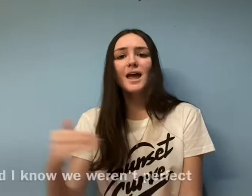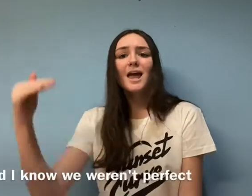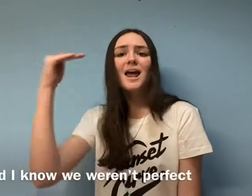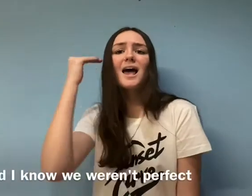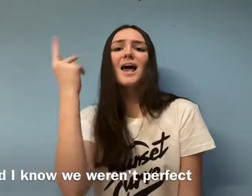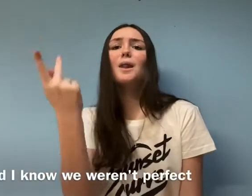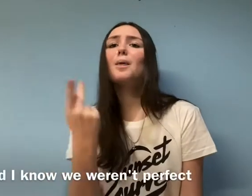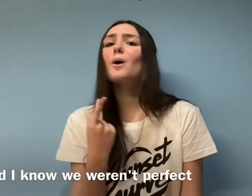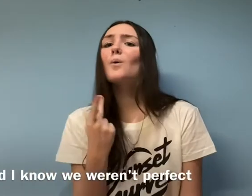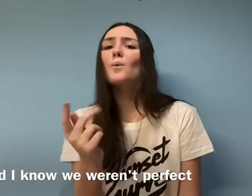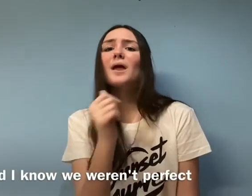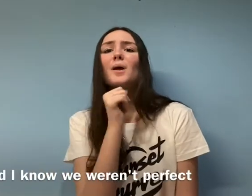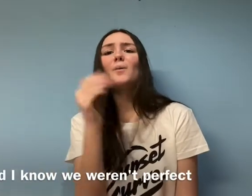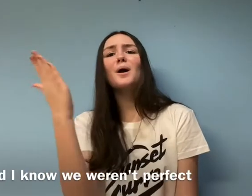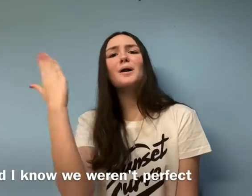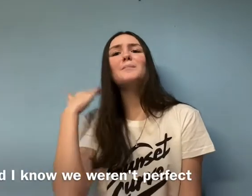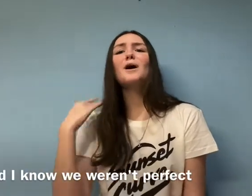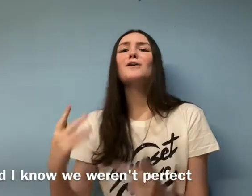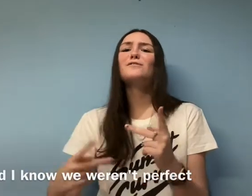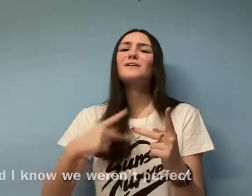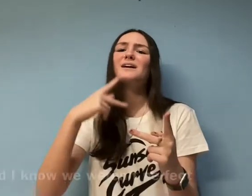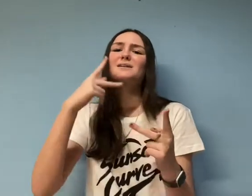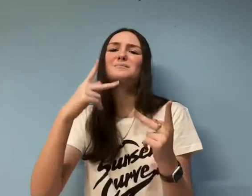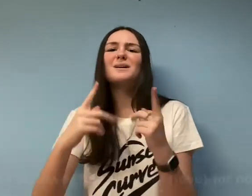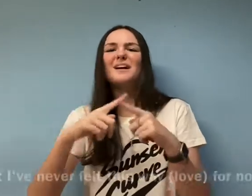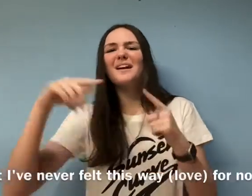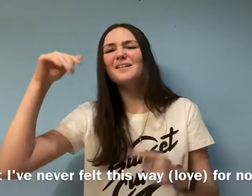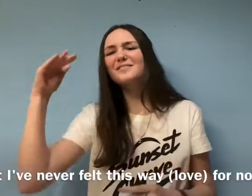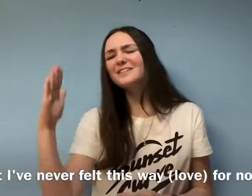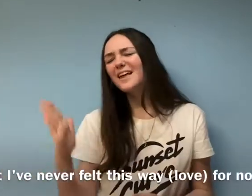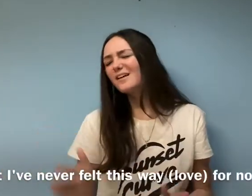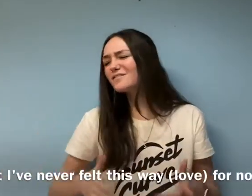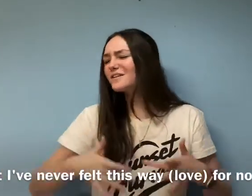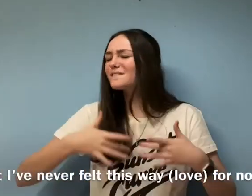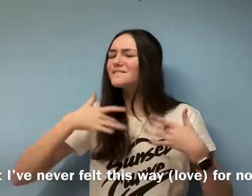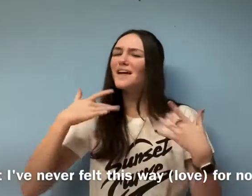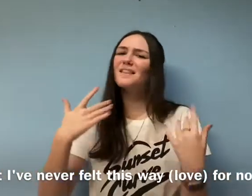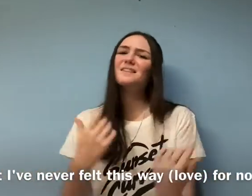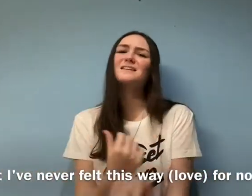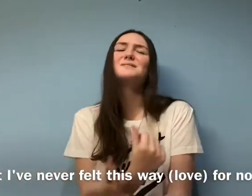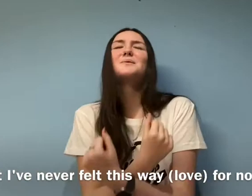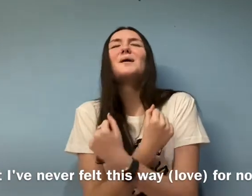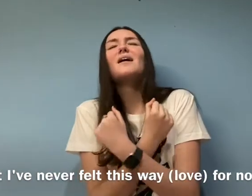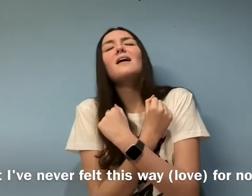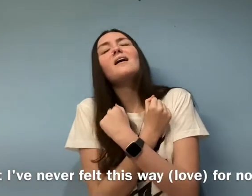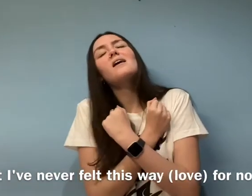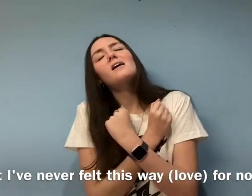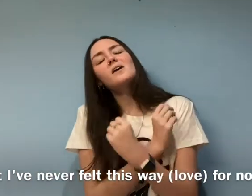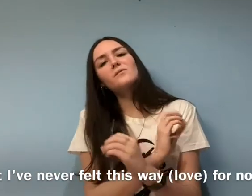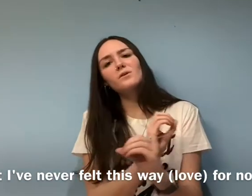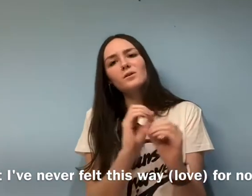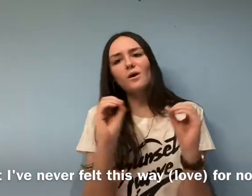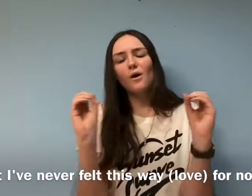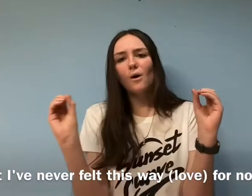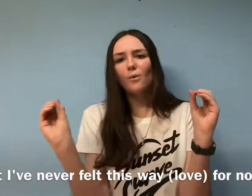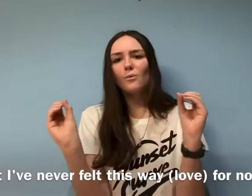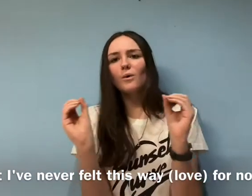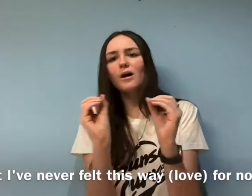And I know we weren't perfect, but I've never felt this way for no